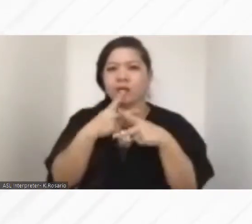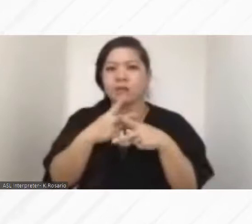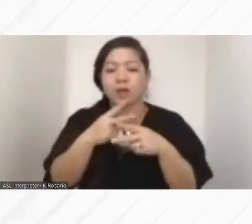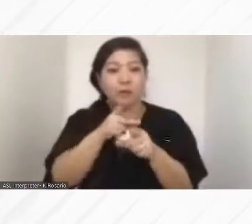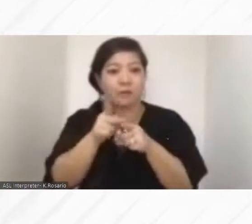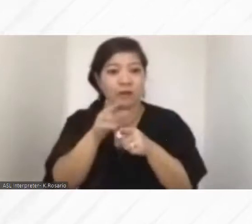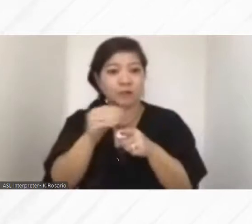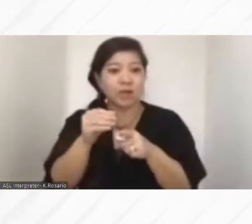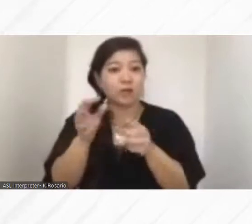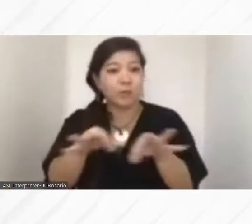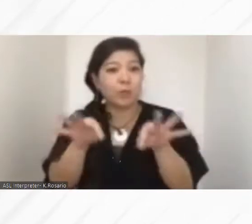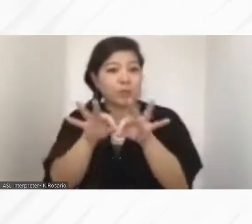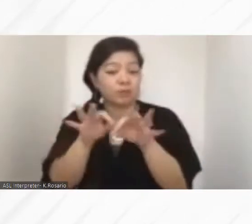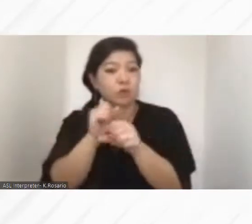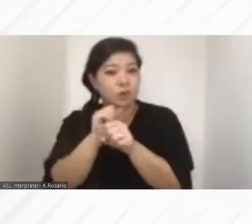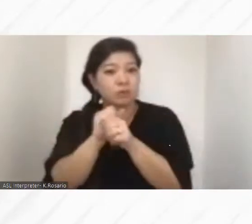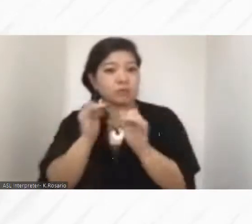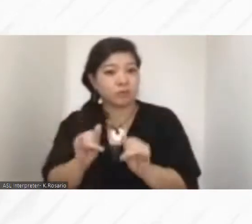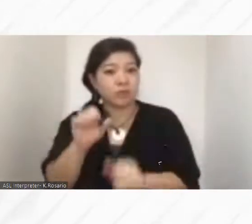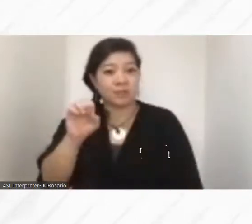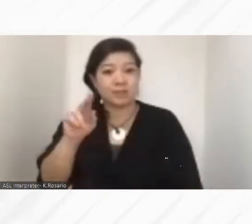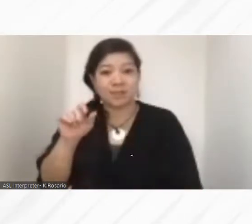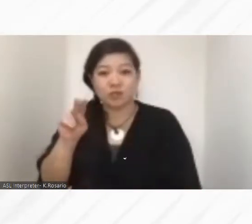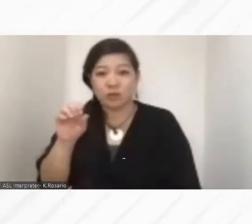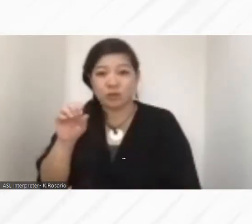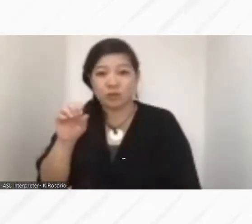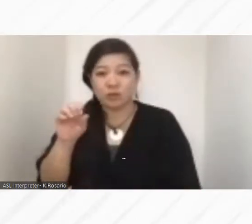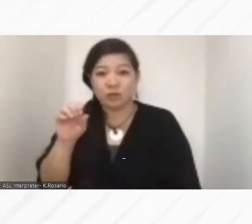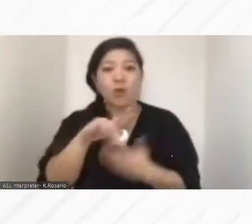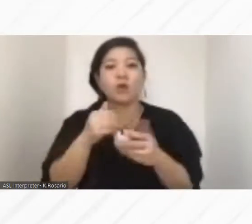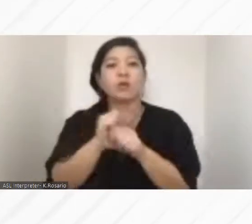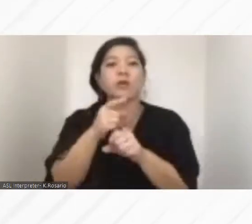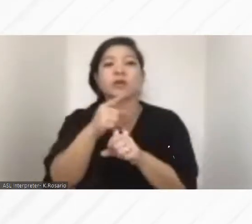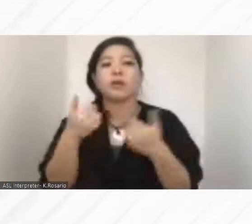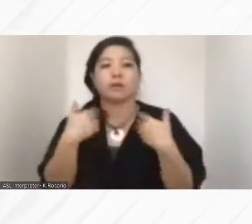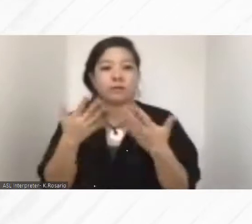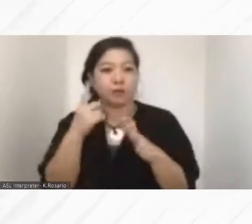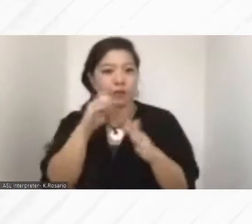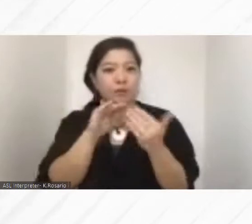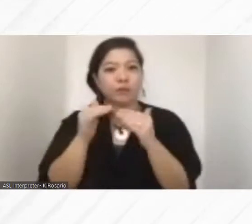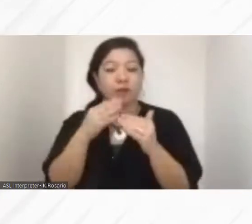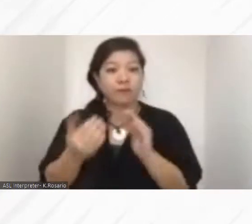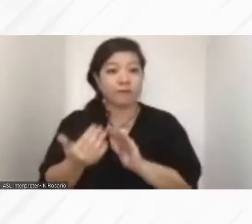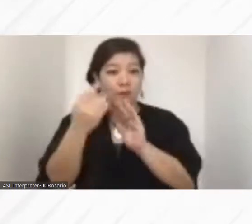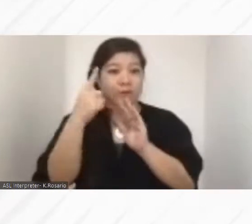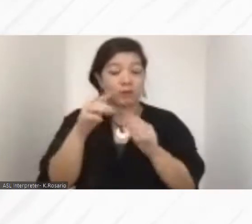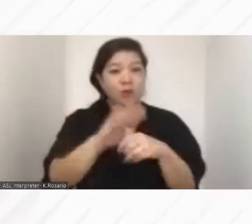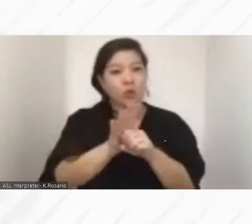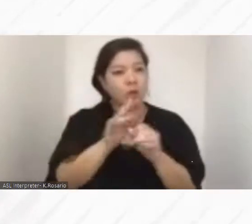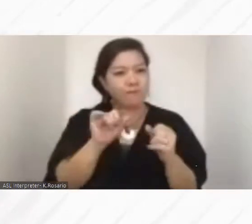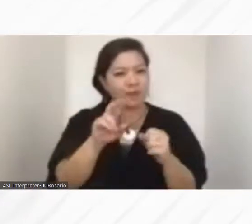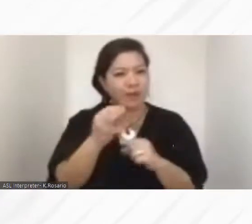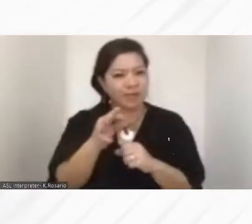essential workers who are participating today for the work you've done on behalf of your communities. You've truly been on the front lines of the pandemic day in and